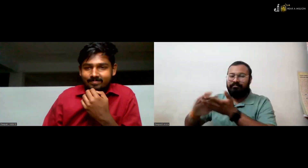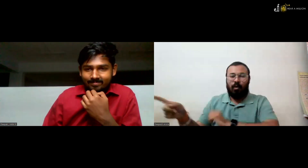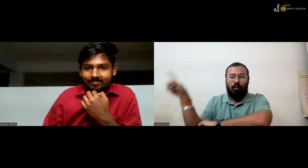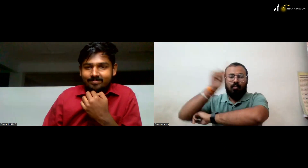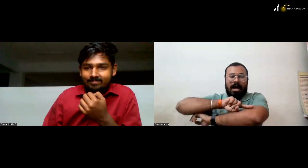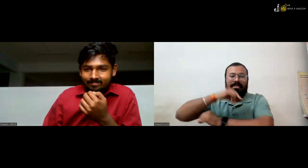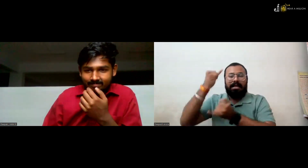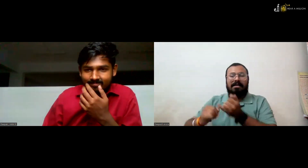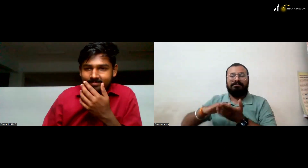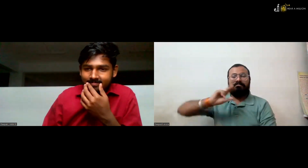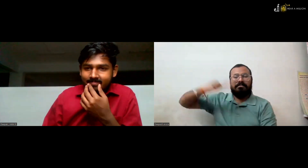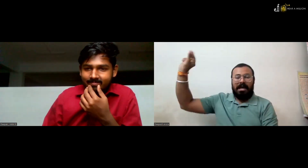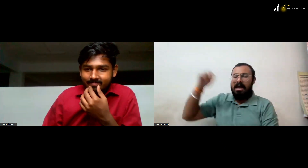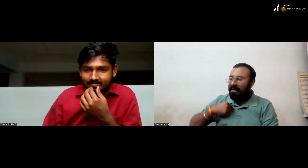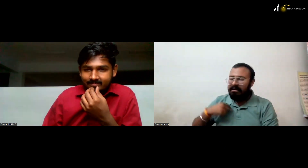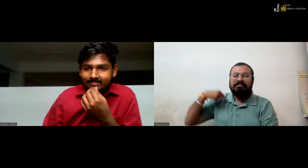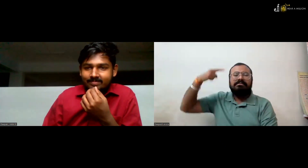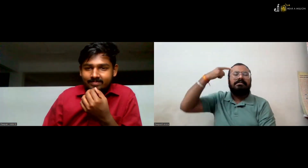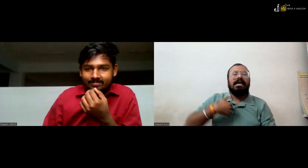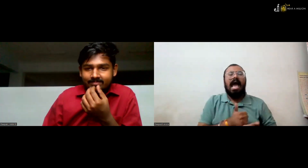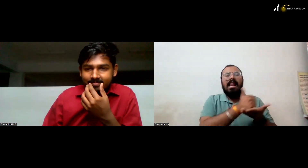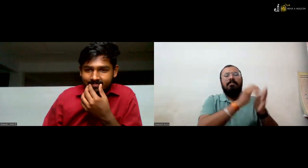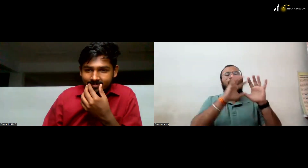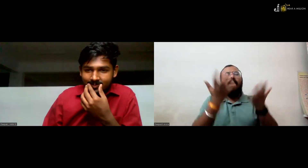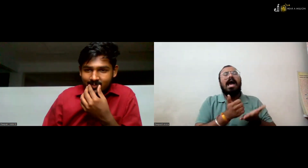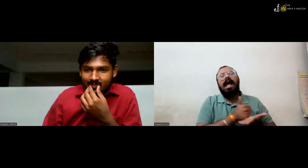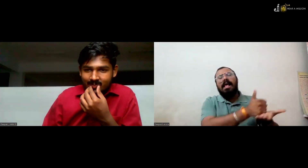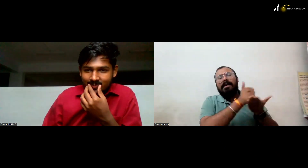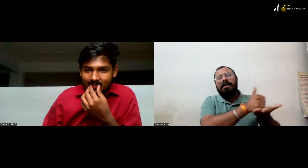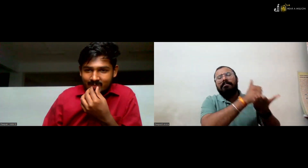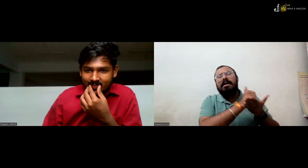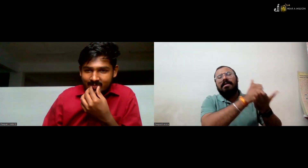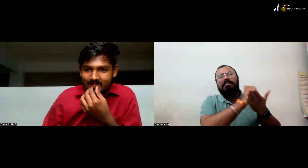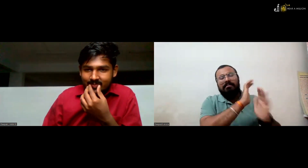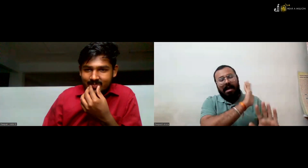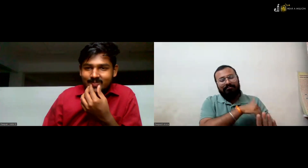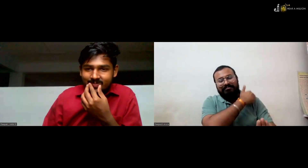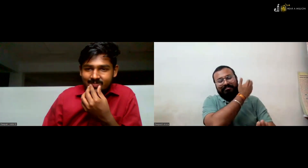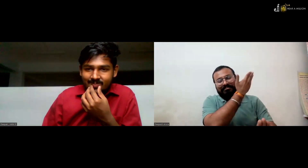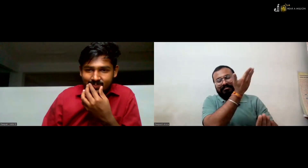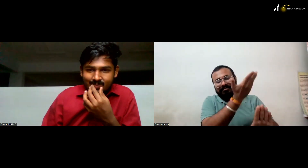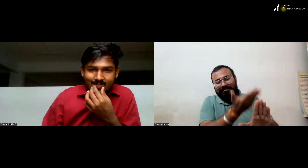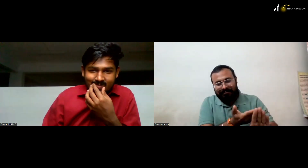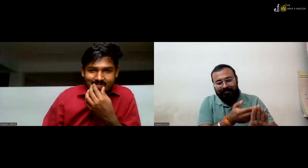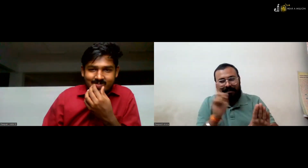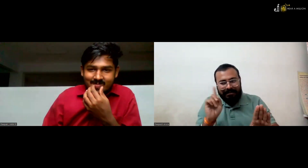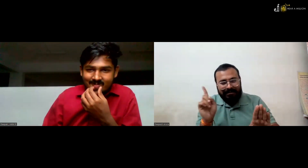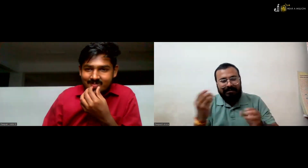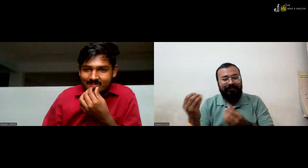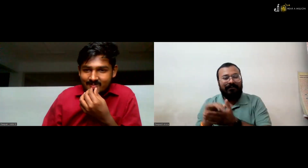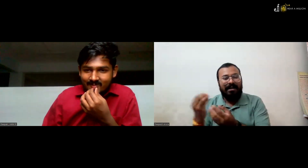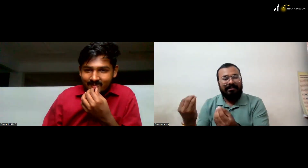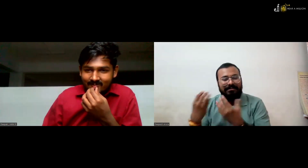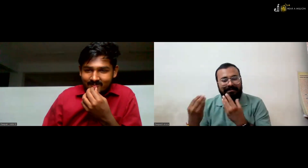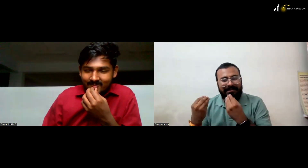guide, this is what a new word they taught me. And then actually I was thinking that this is the word, help